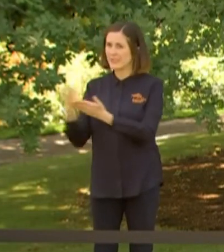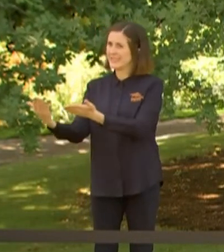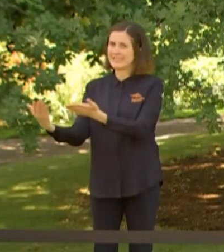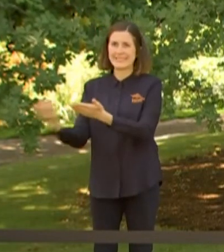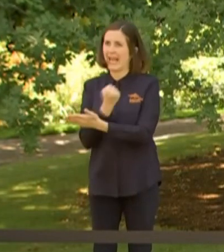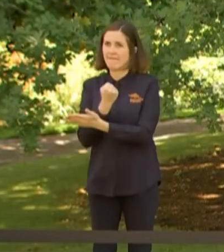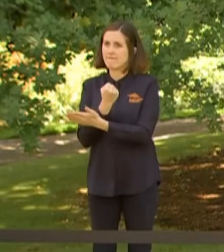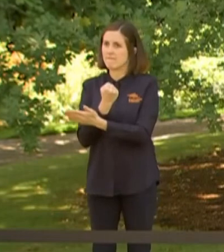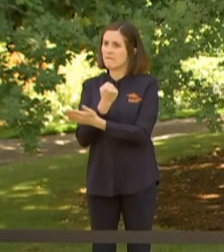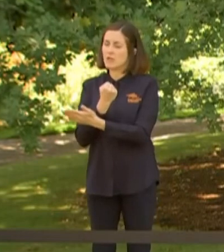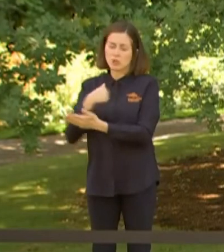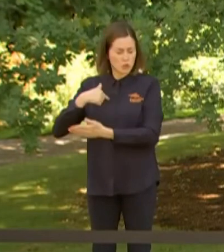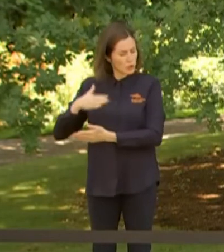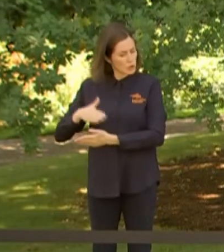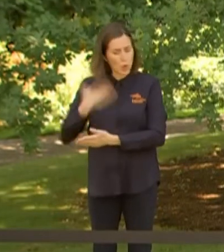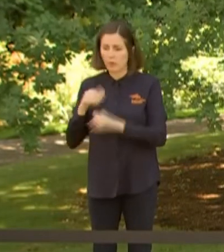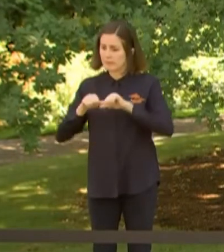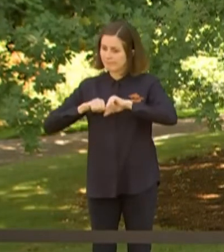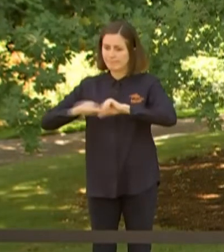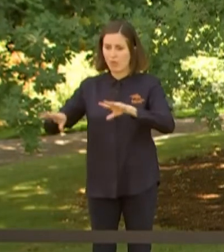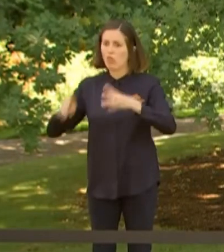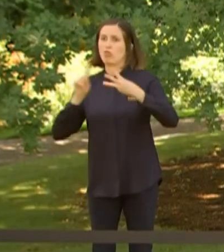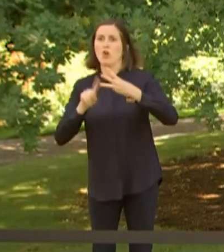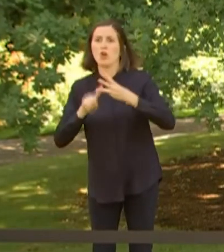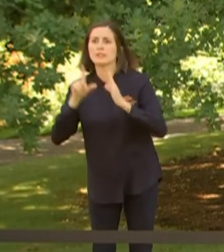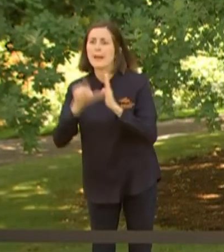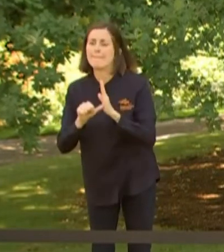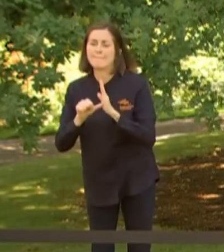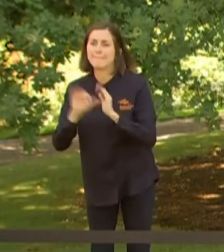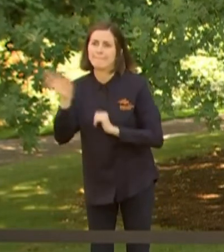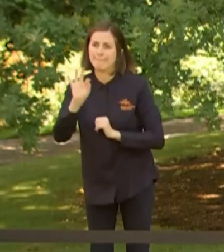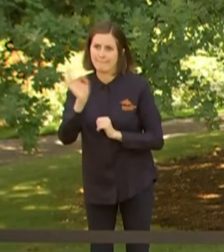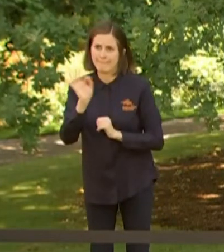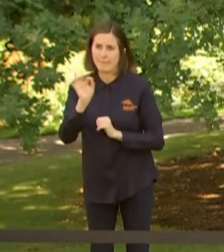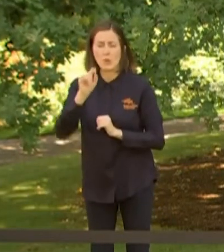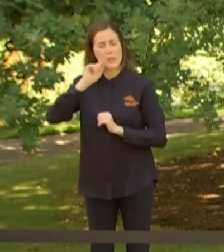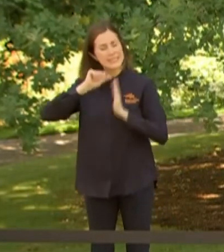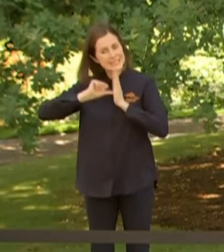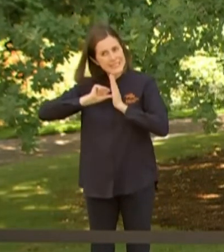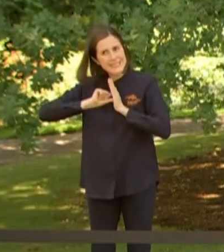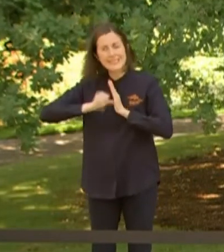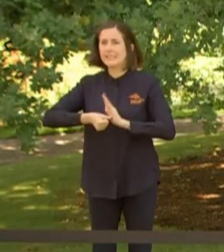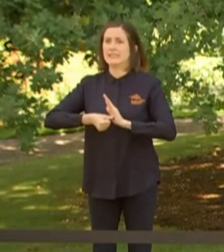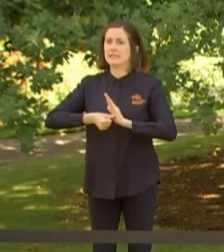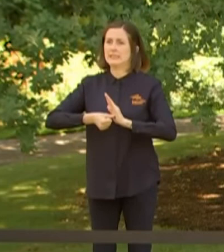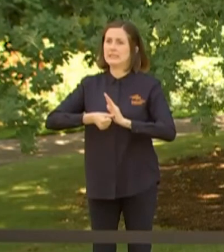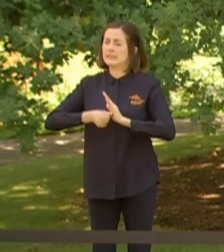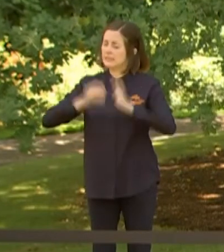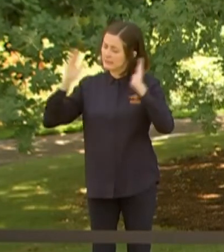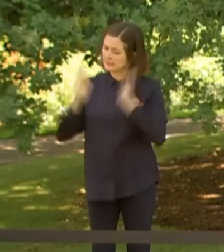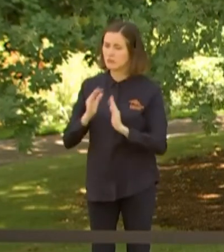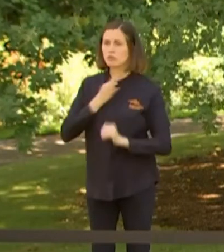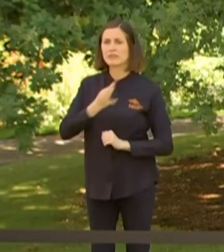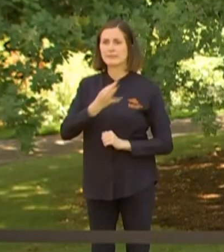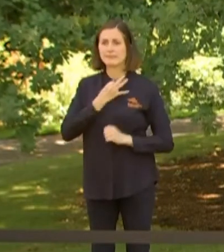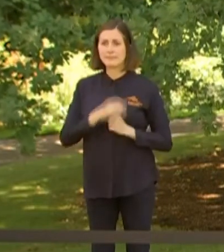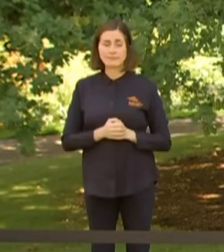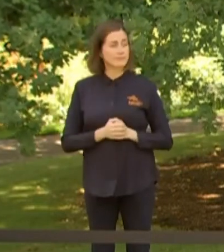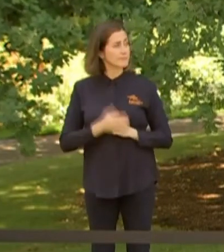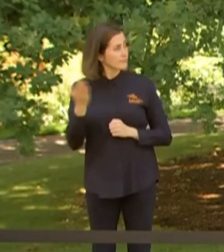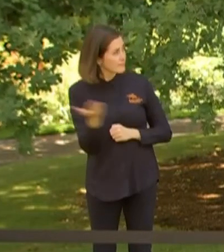program that we can be proud of and one that will reduce risk as far as that is possible. I'll ask Emma